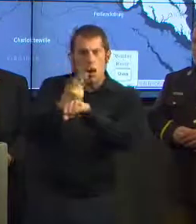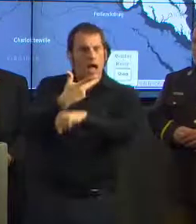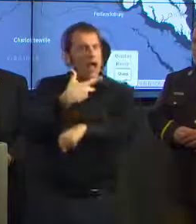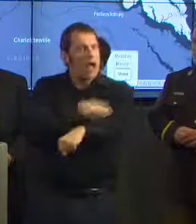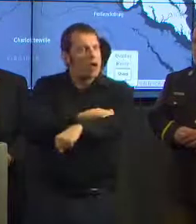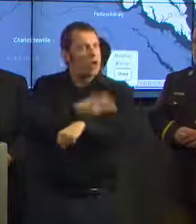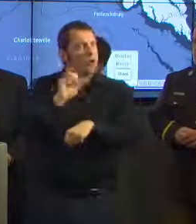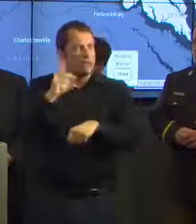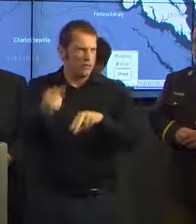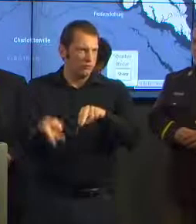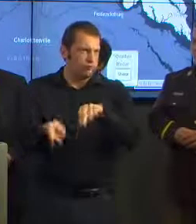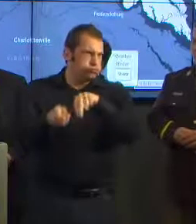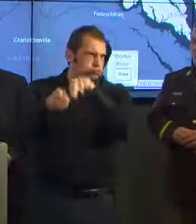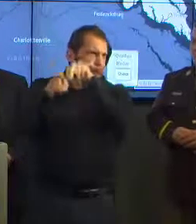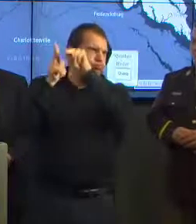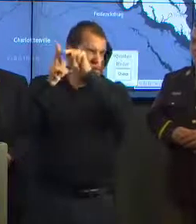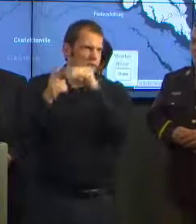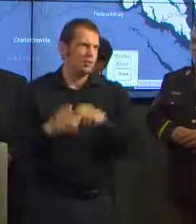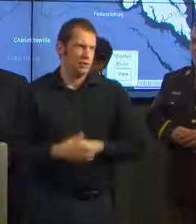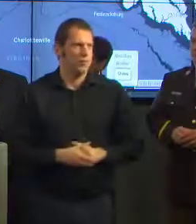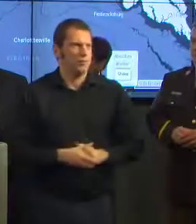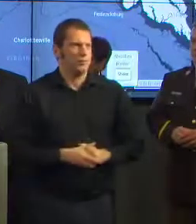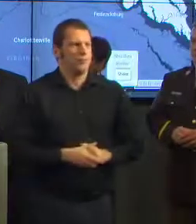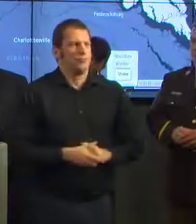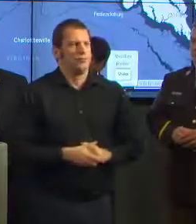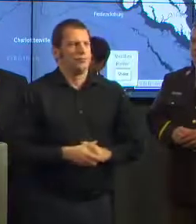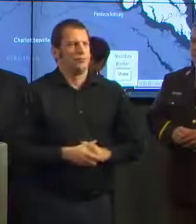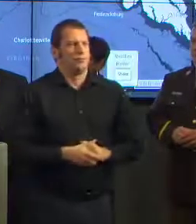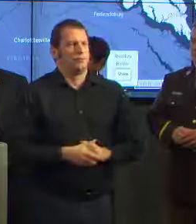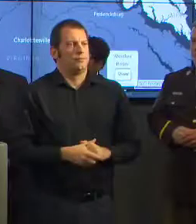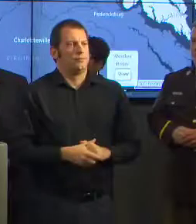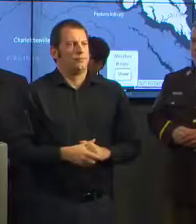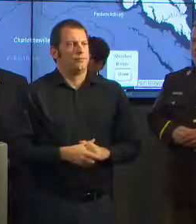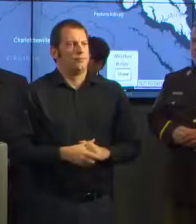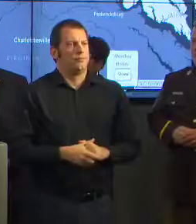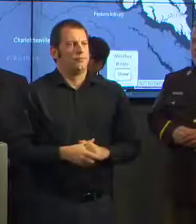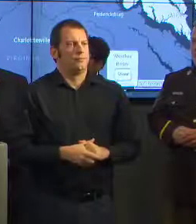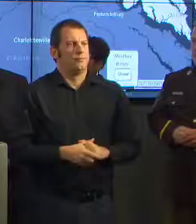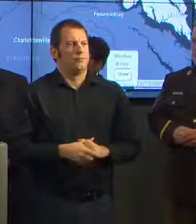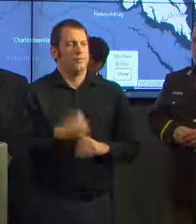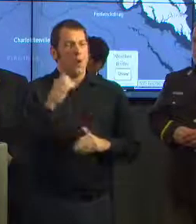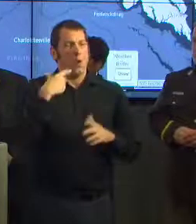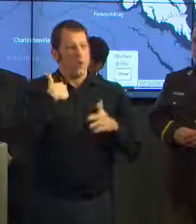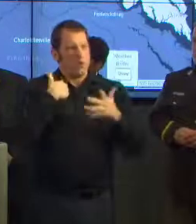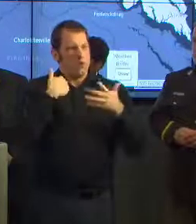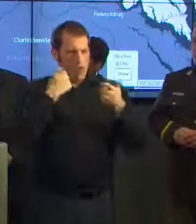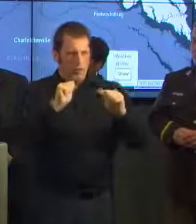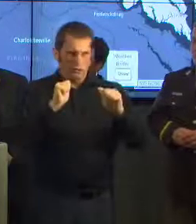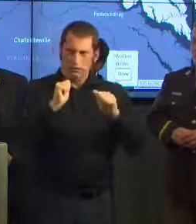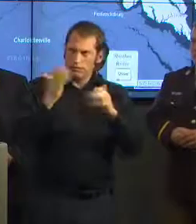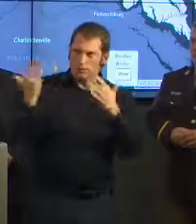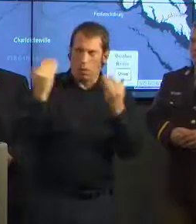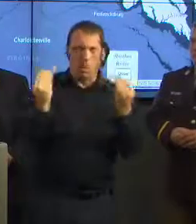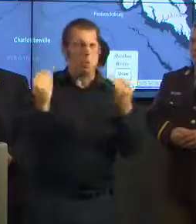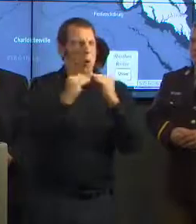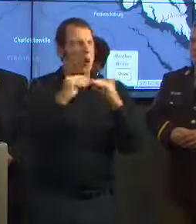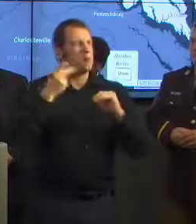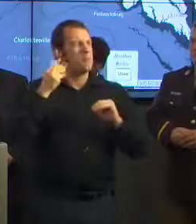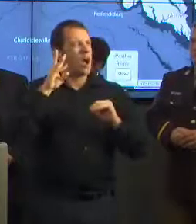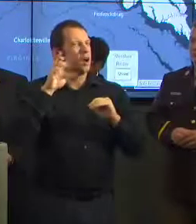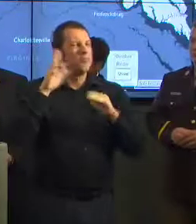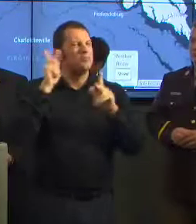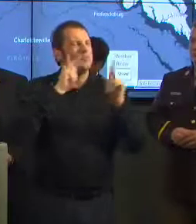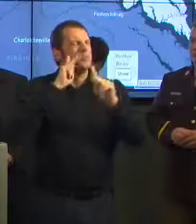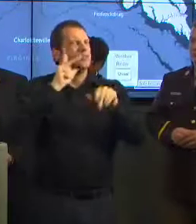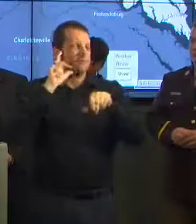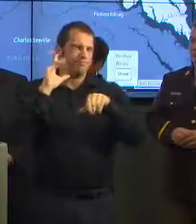powers to state and local emergency management officials. These expanded and accelerated powers will